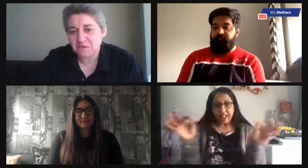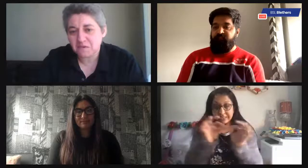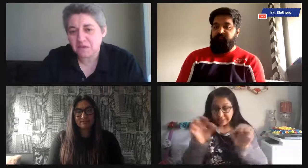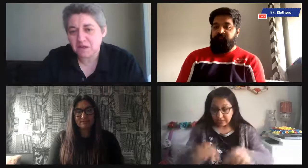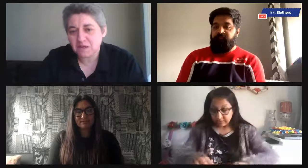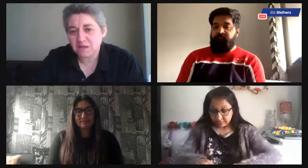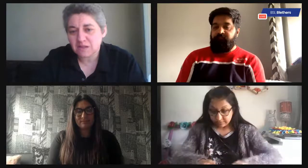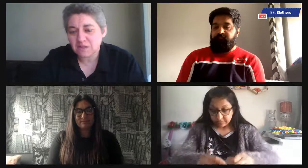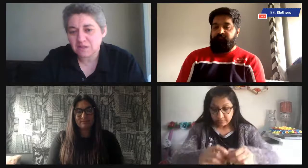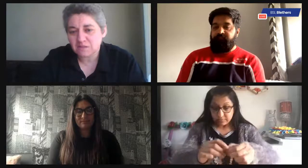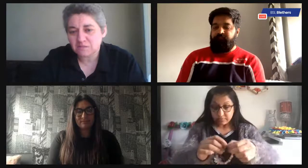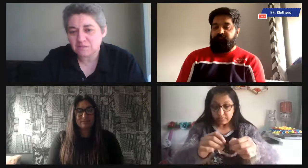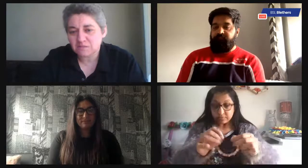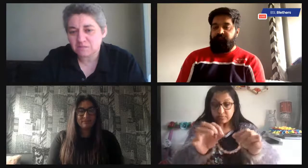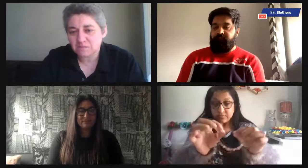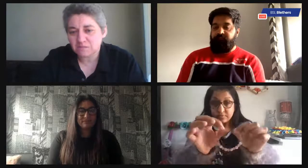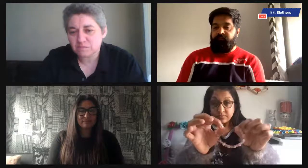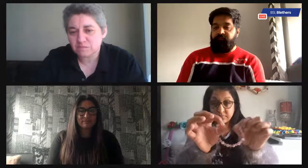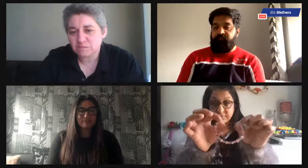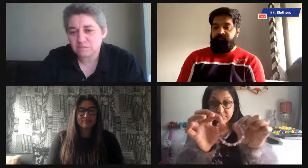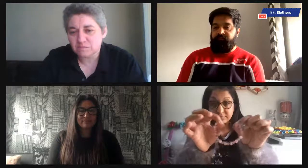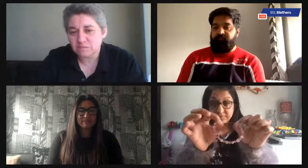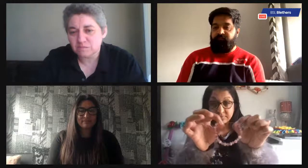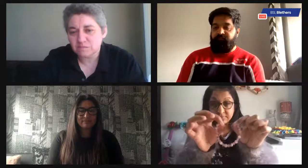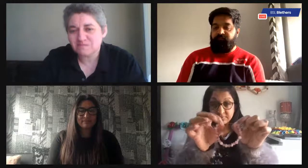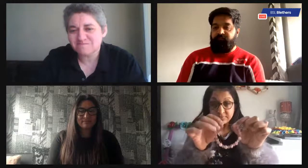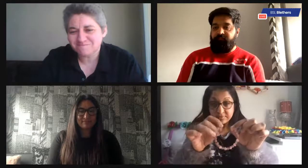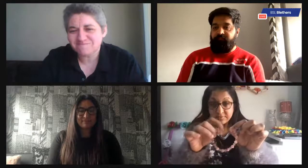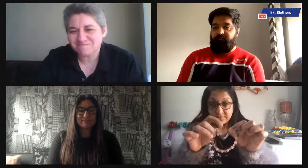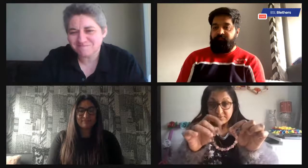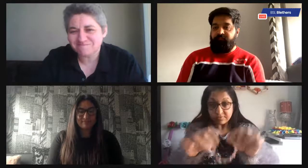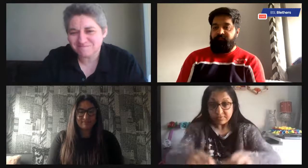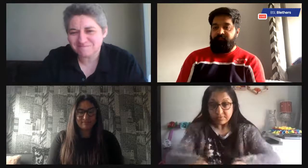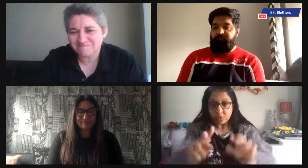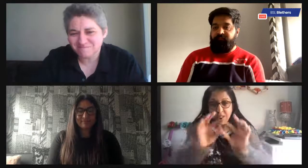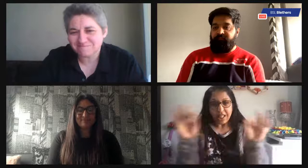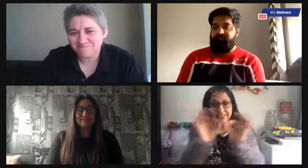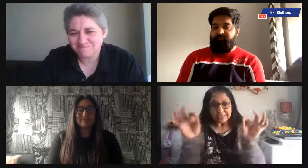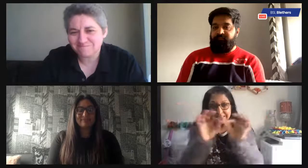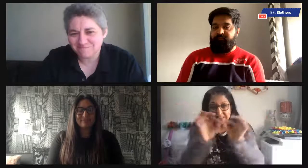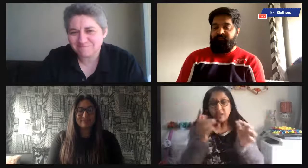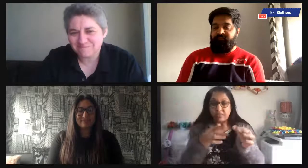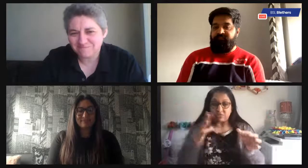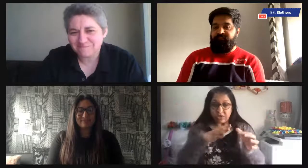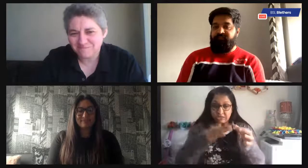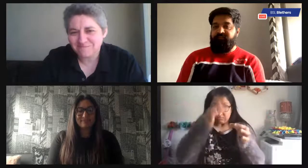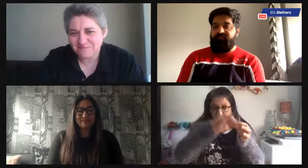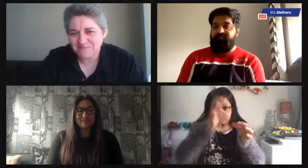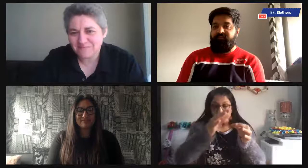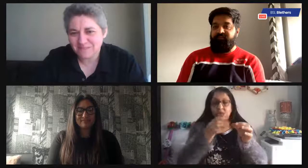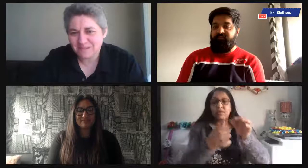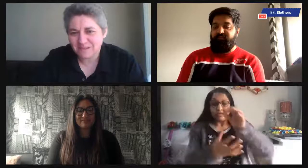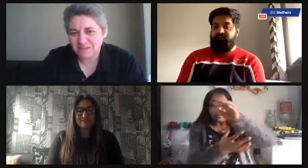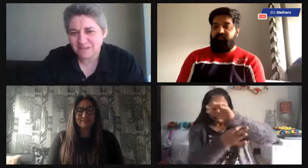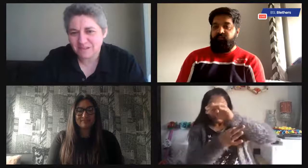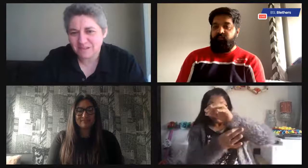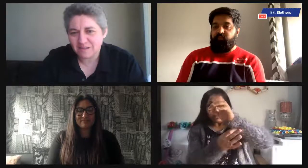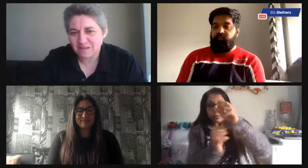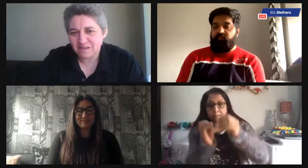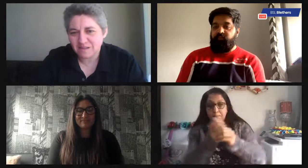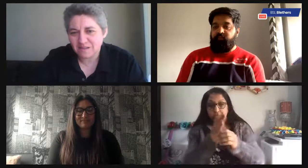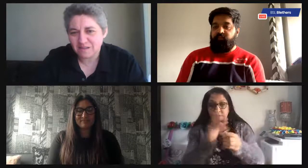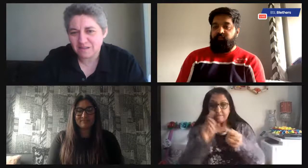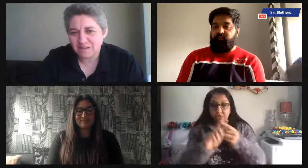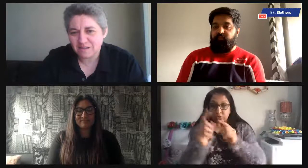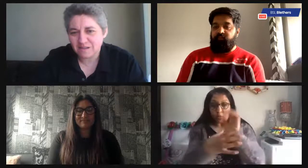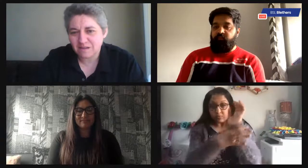or you can put different ornaments on them. You can put things like that. Like I put elastic in mine. So it's up to you. And then